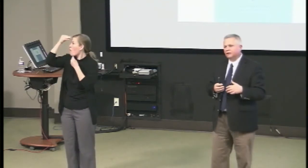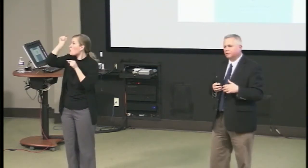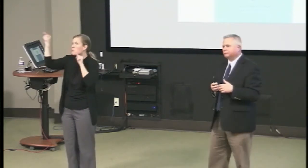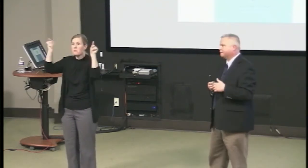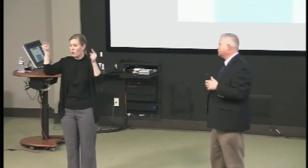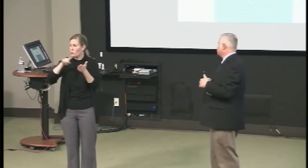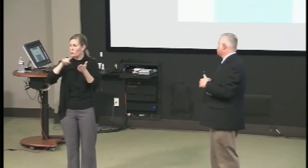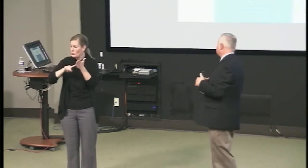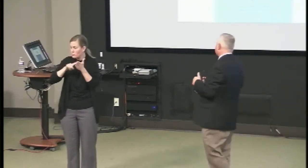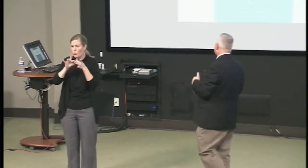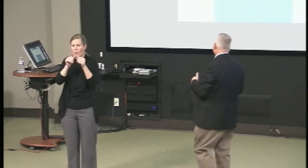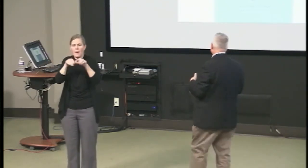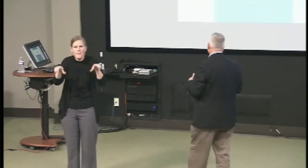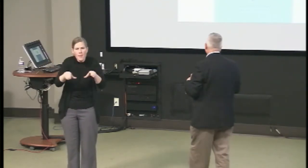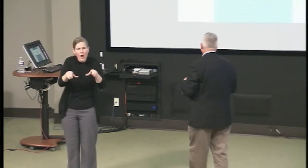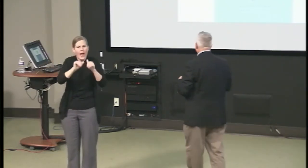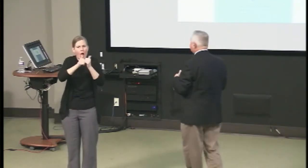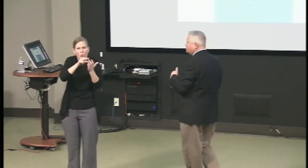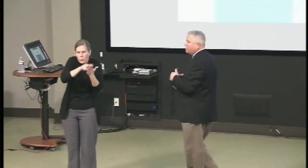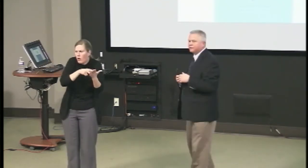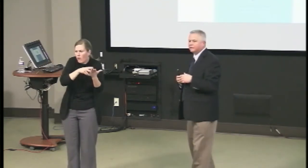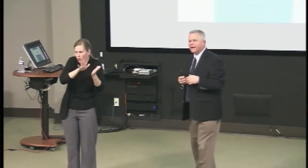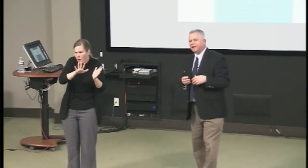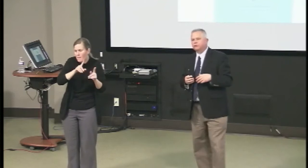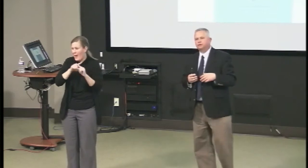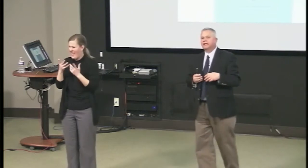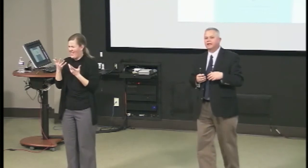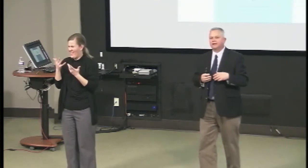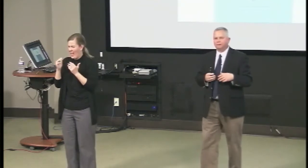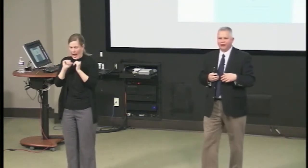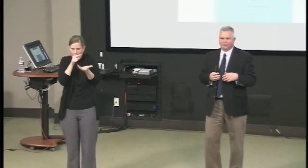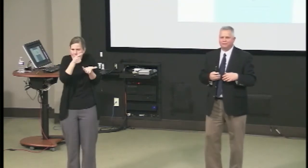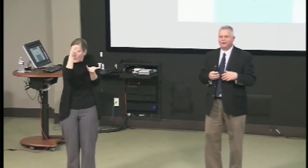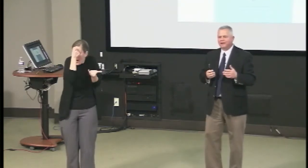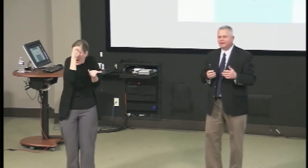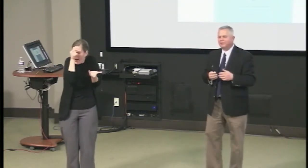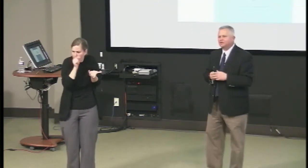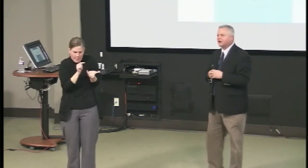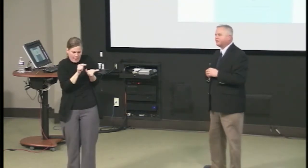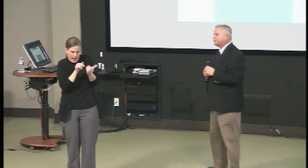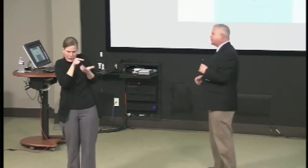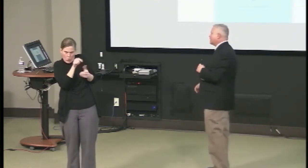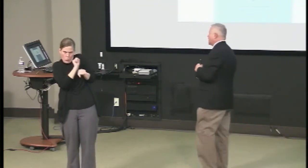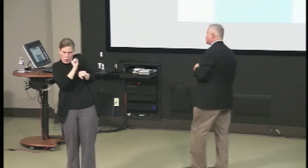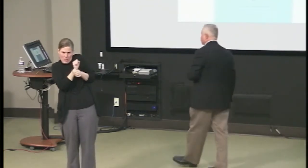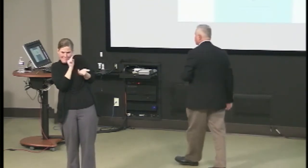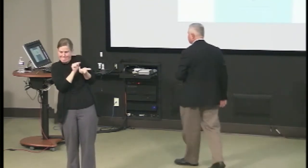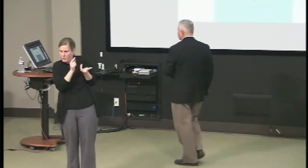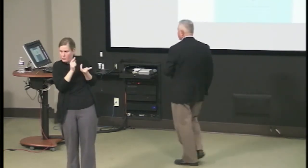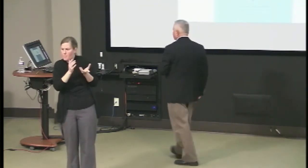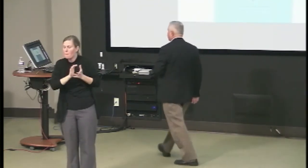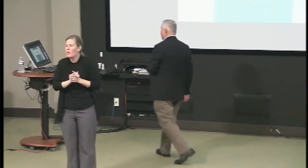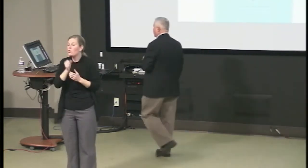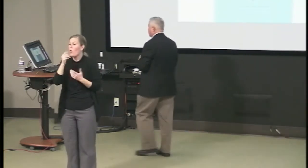studies alone. So what do we know about language, reading, and the brain? Well, let me start with the